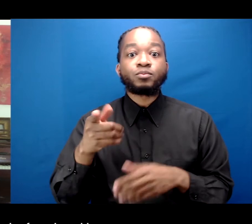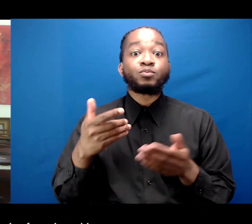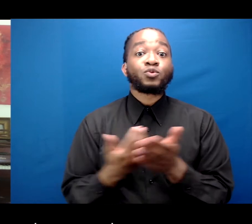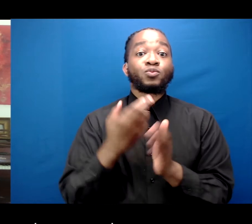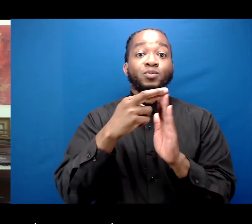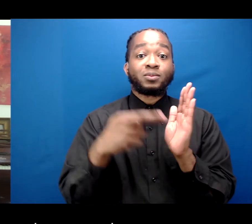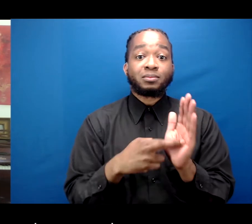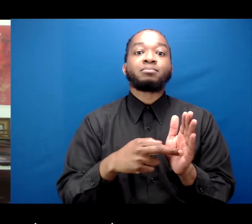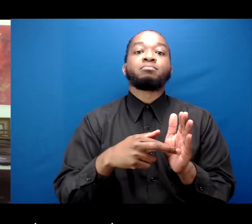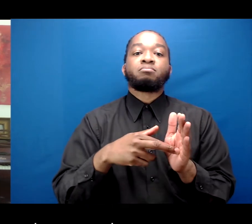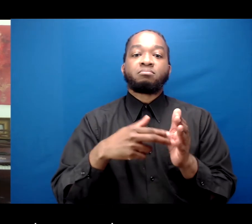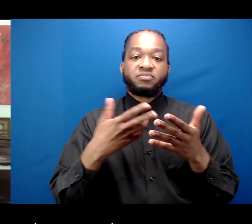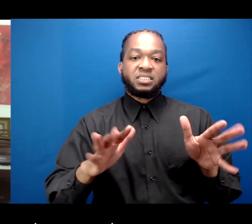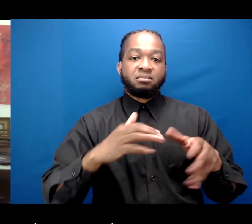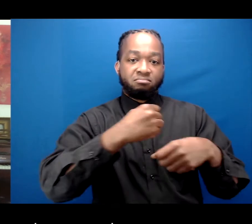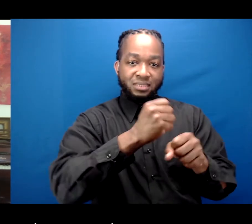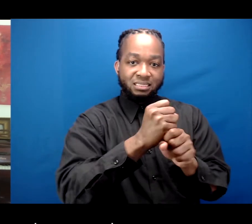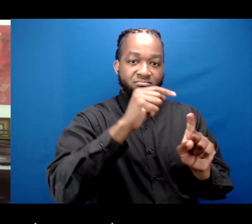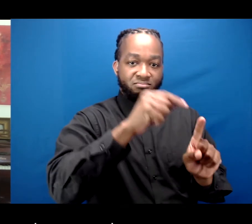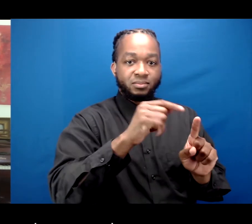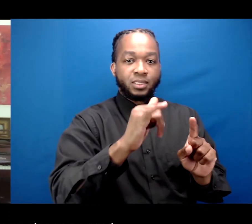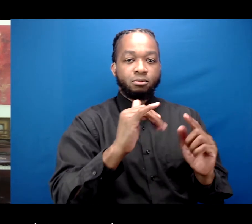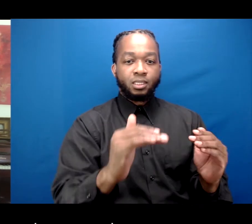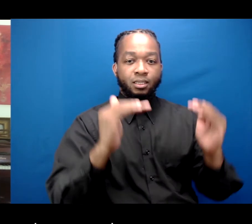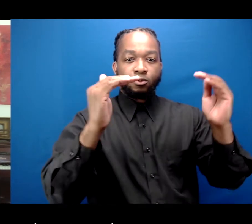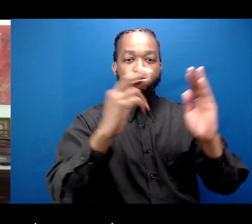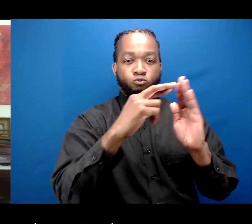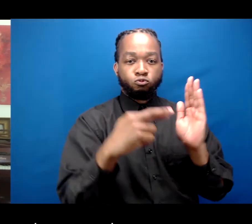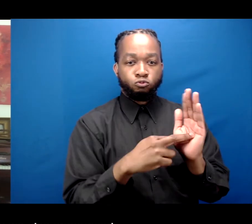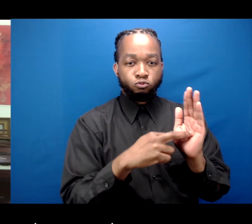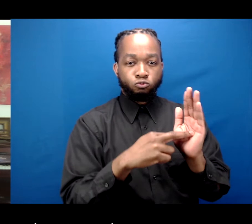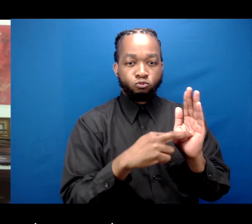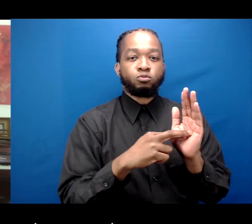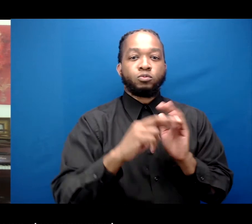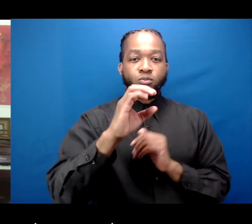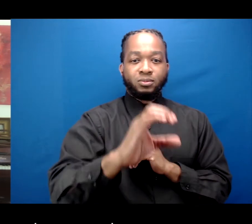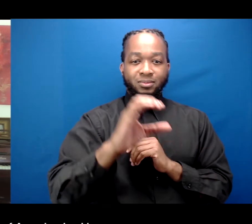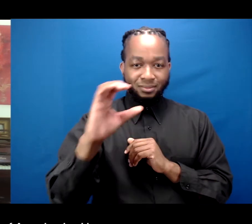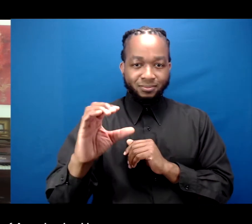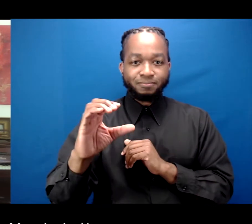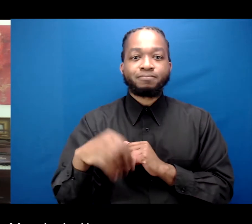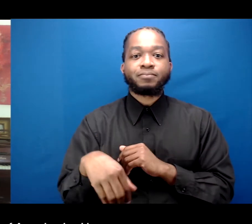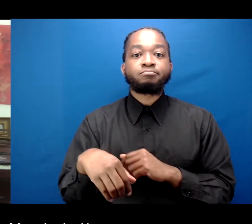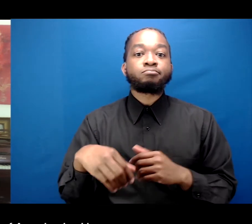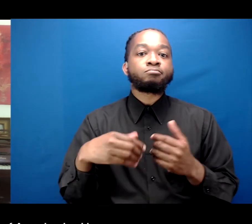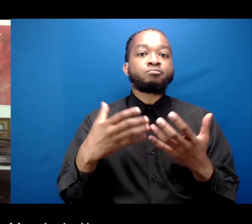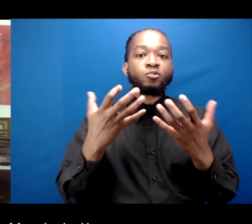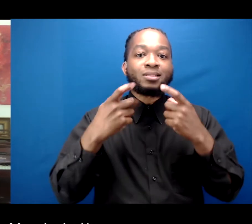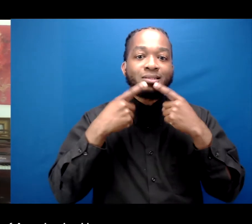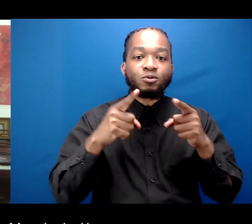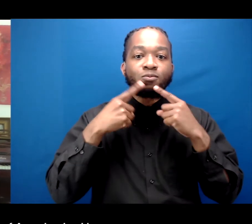closed captioning. That same day, we also announced new caption telephone service rules that Hearing Loss Association